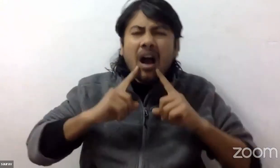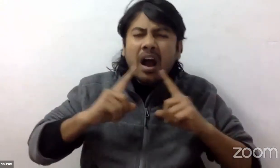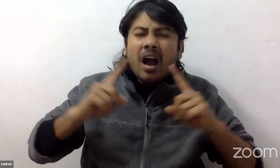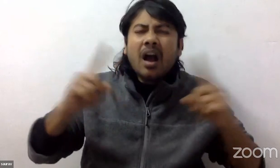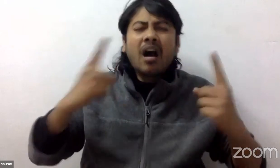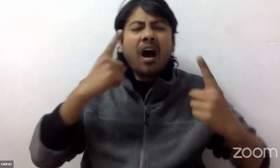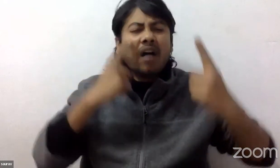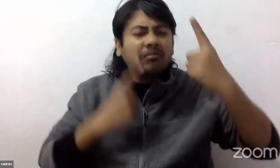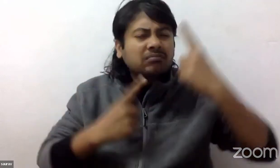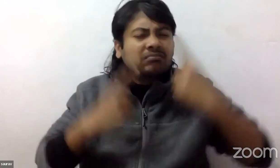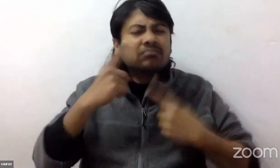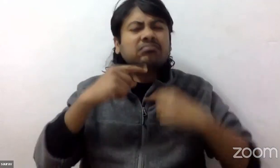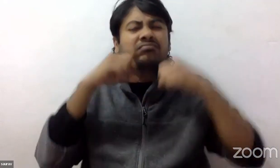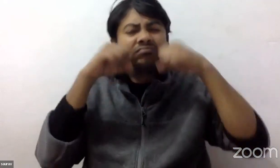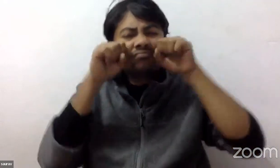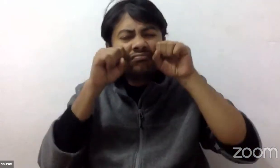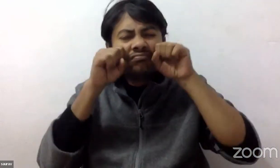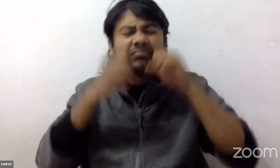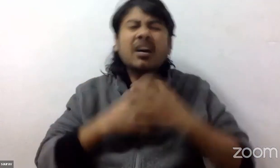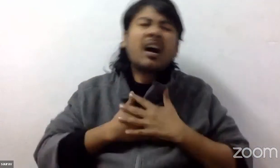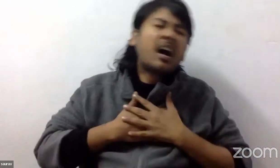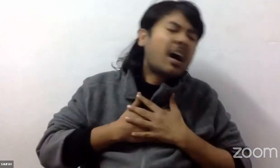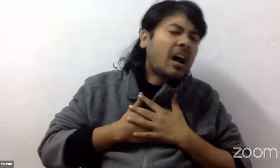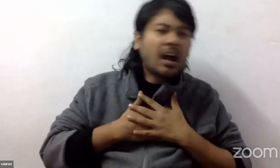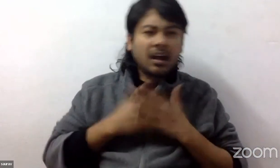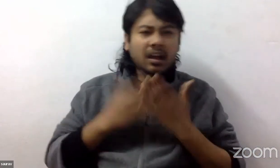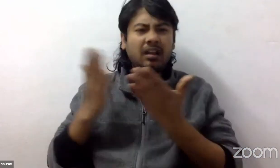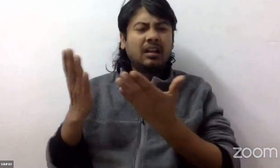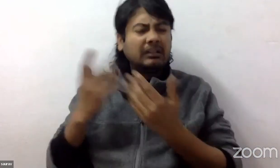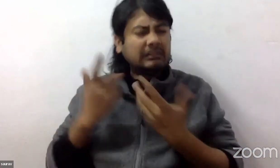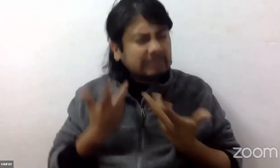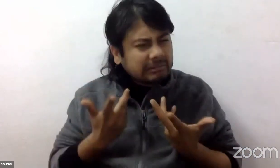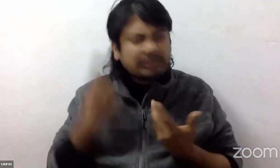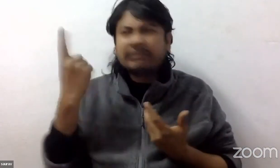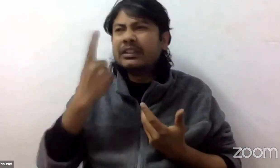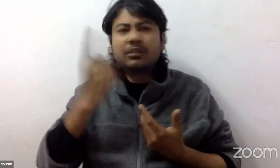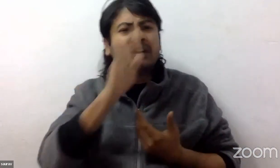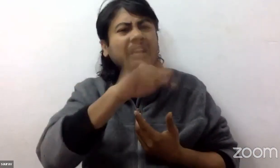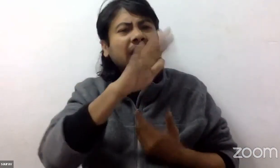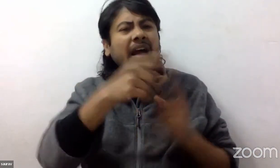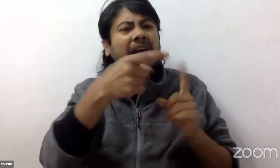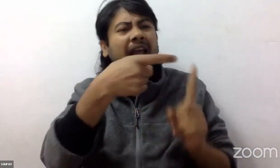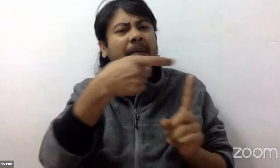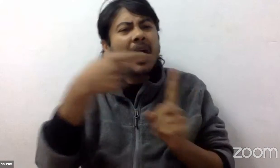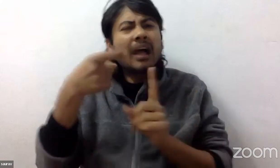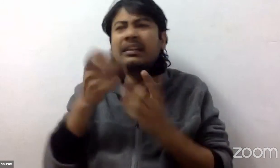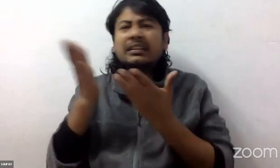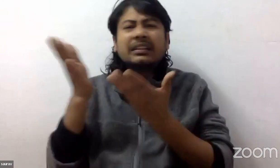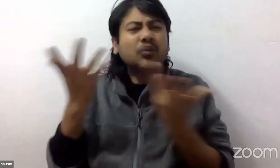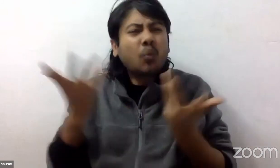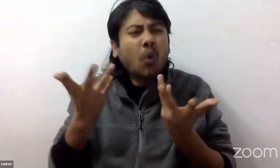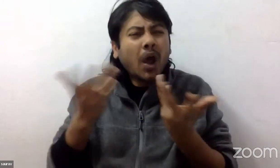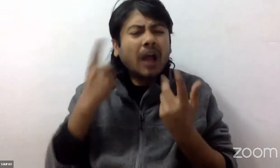well, Lord, you created Papa Purusha and he is doing his duty. He is punishing those who are